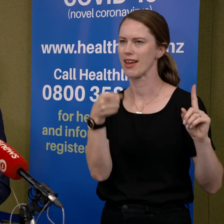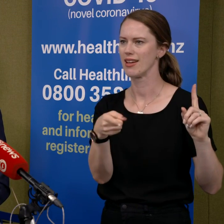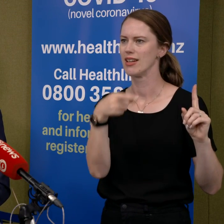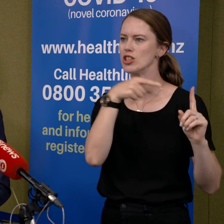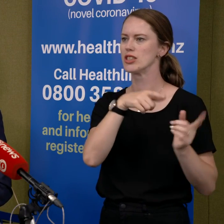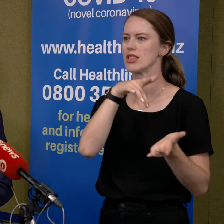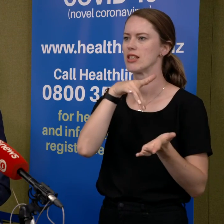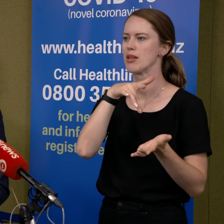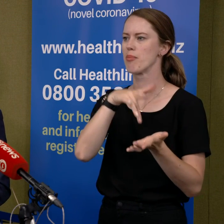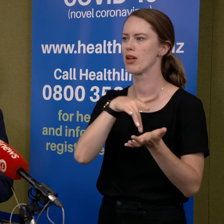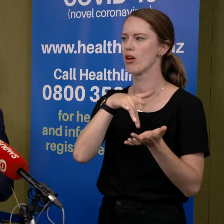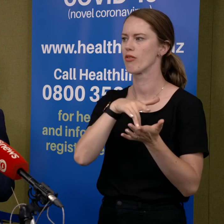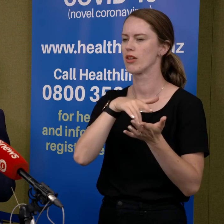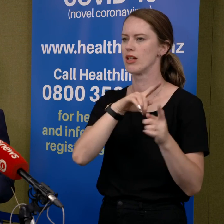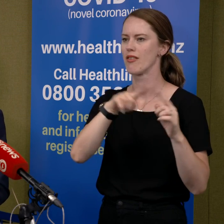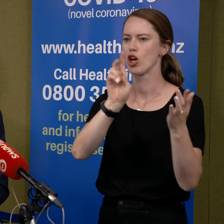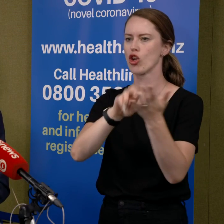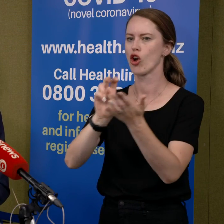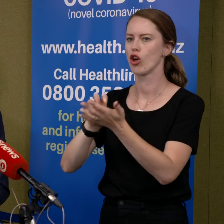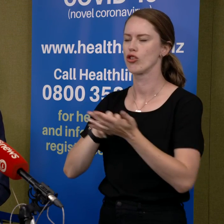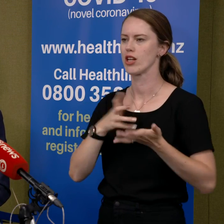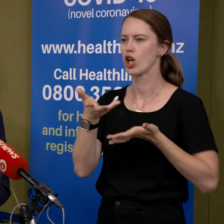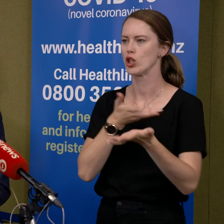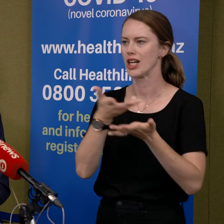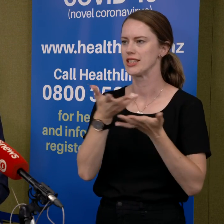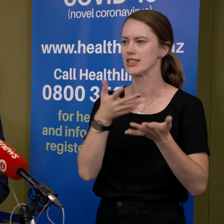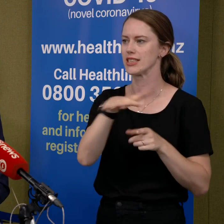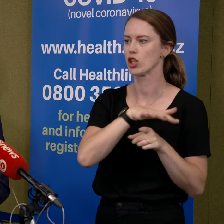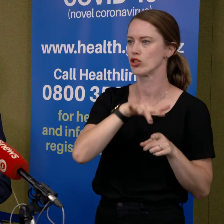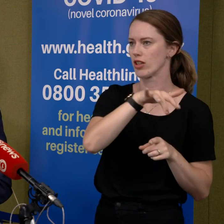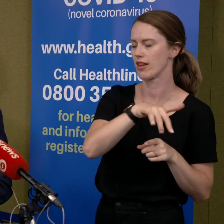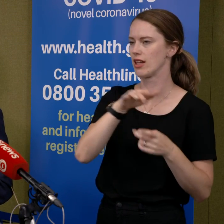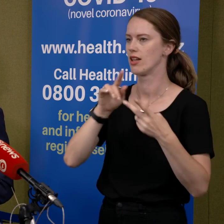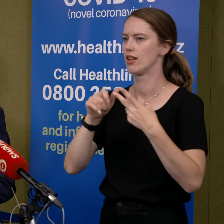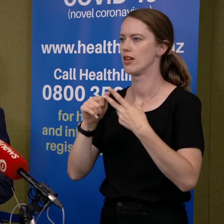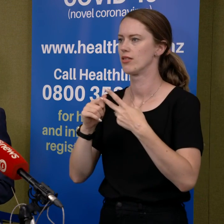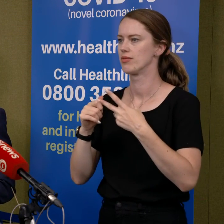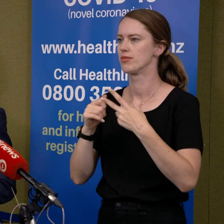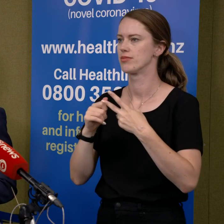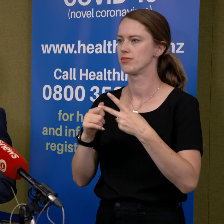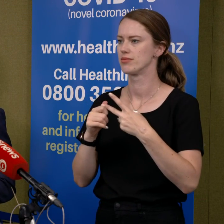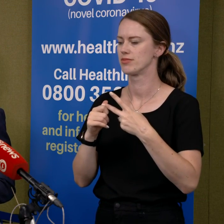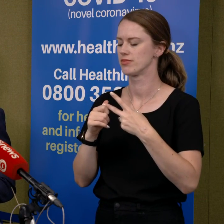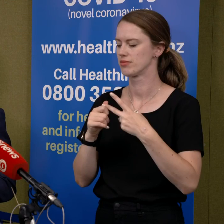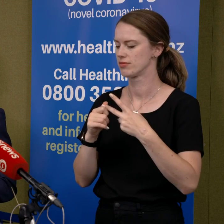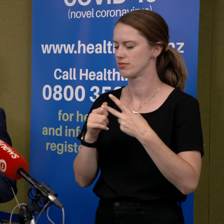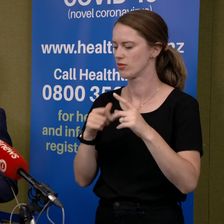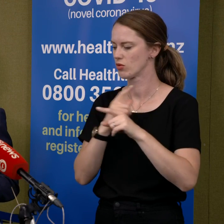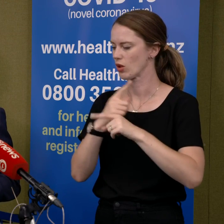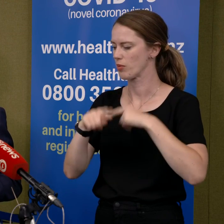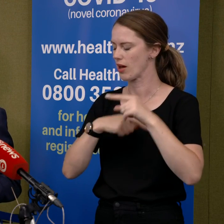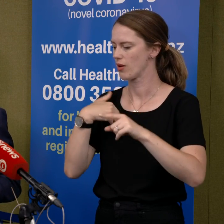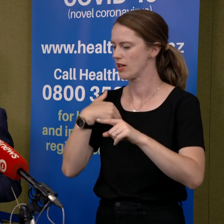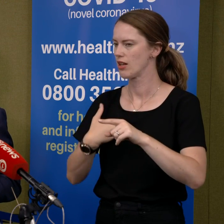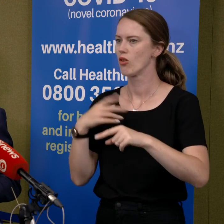in the middle of a number of contract negotiations, so that's the context there. The second thing is, right from the start, we've talked about the need for